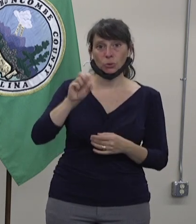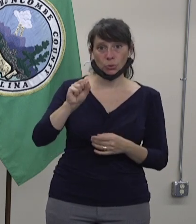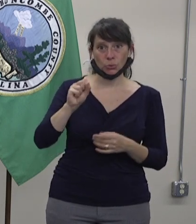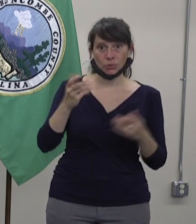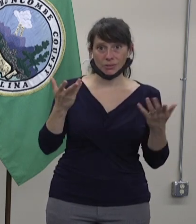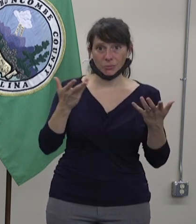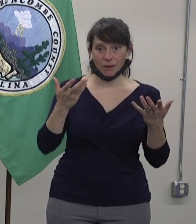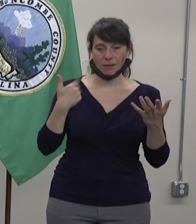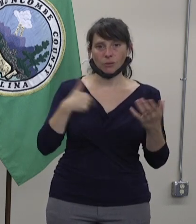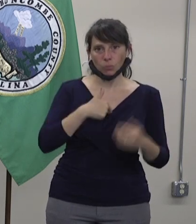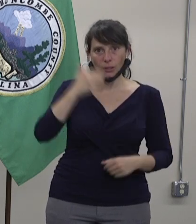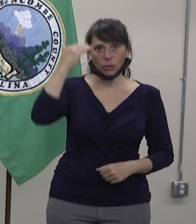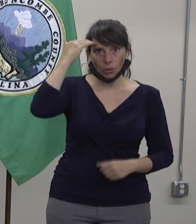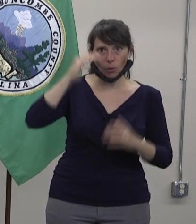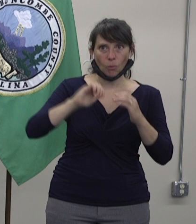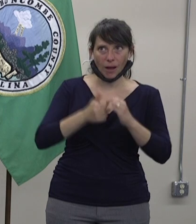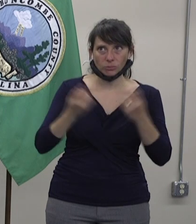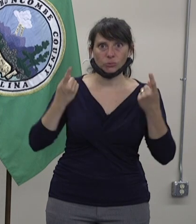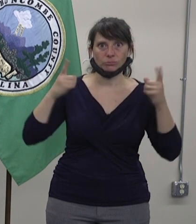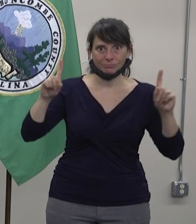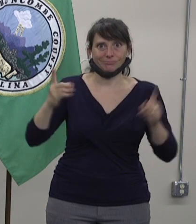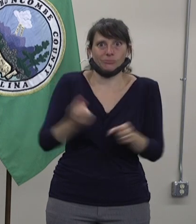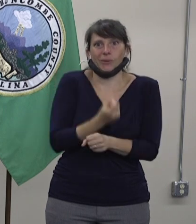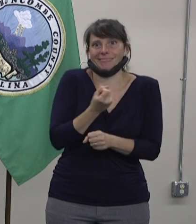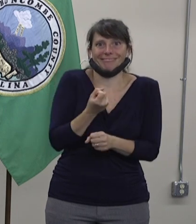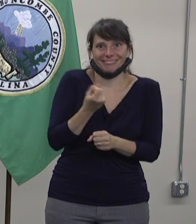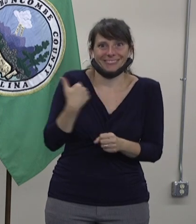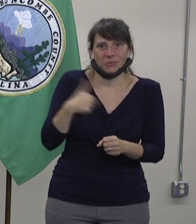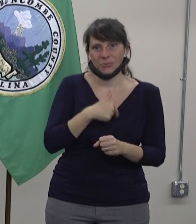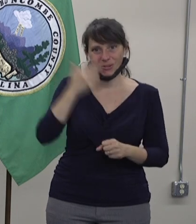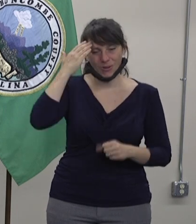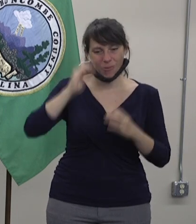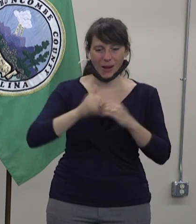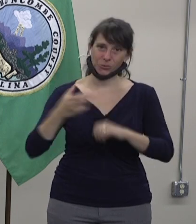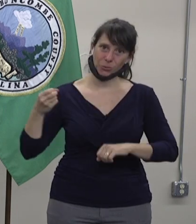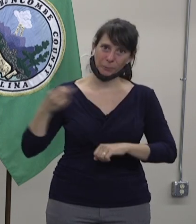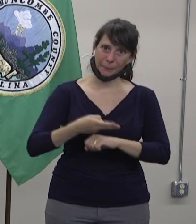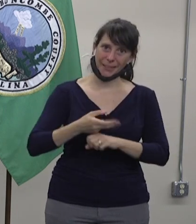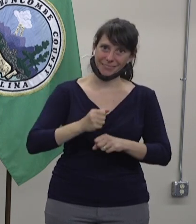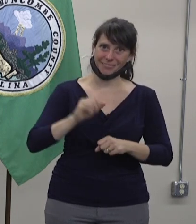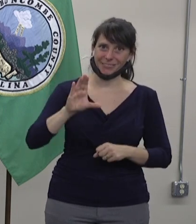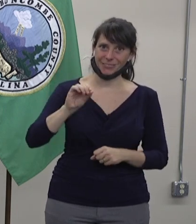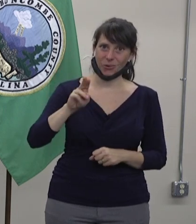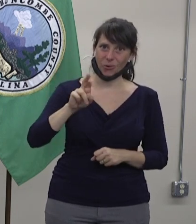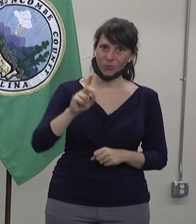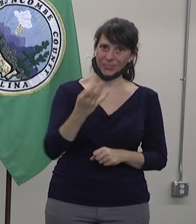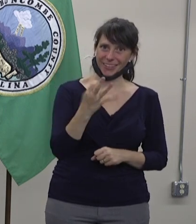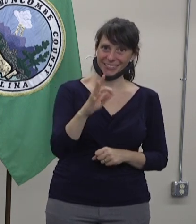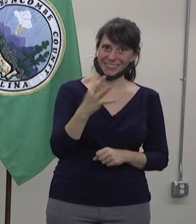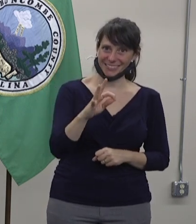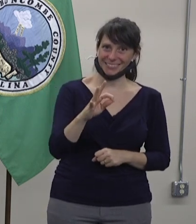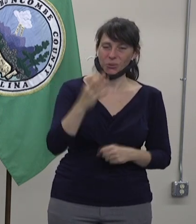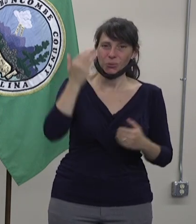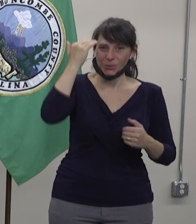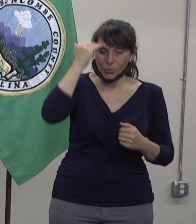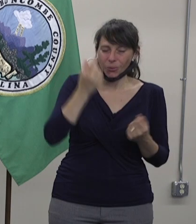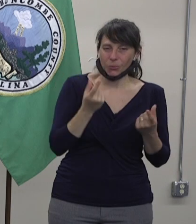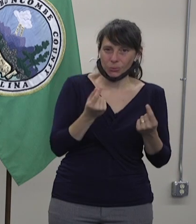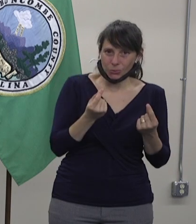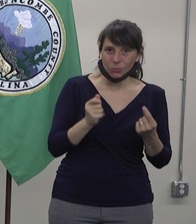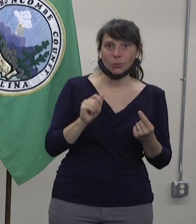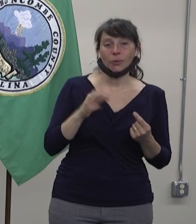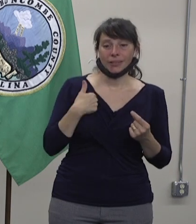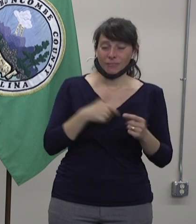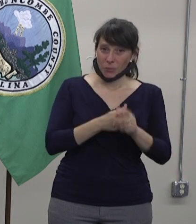transmissible illness. If we all do our parts, we will get through this sooner, with fewer people getting